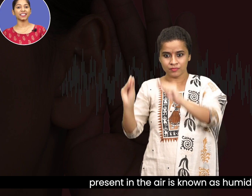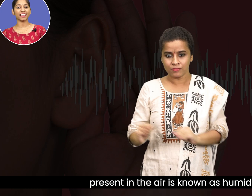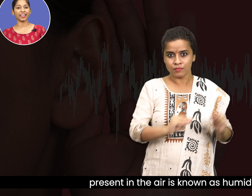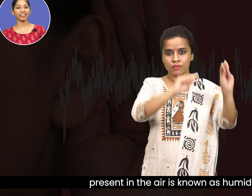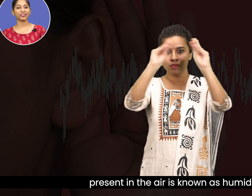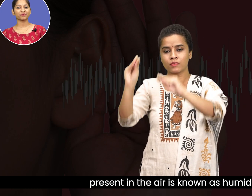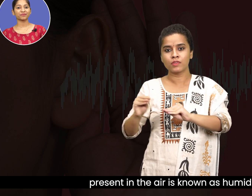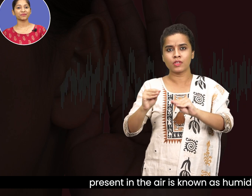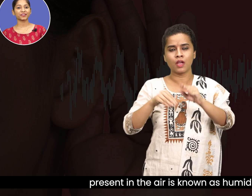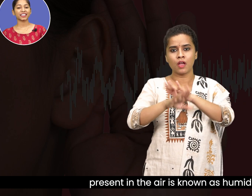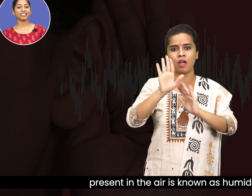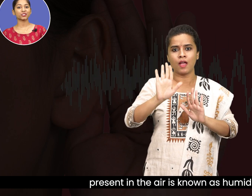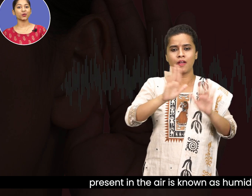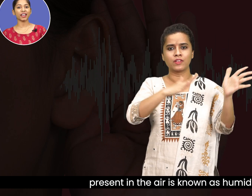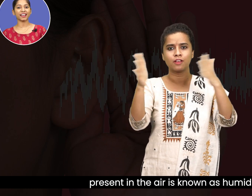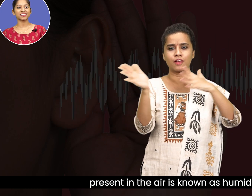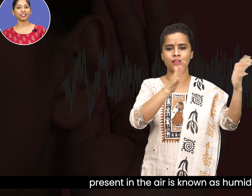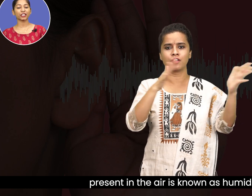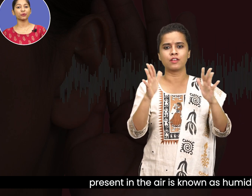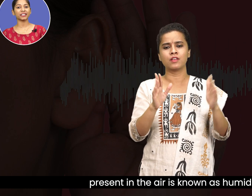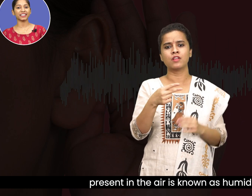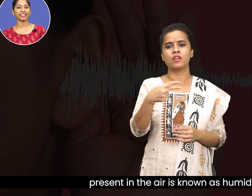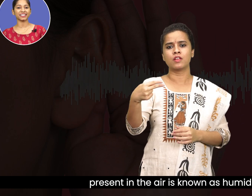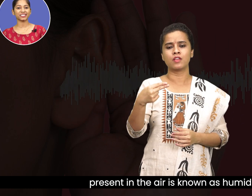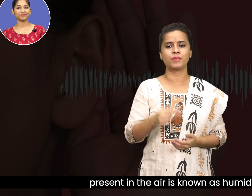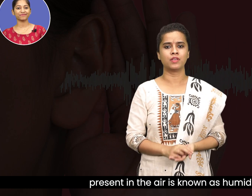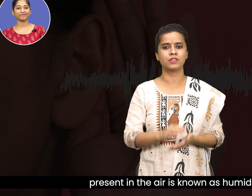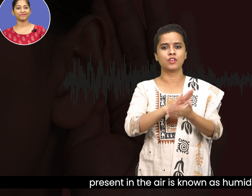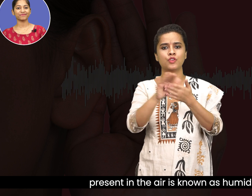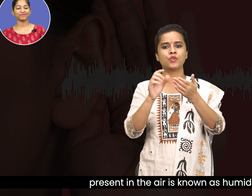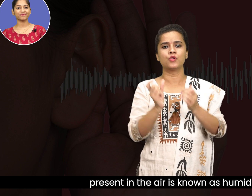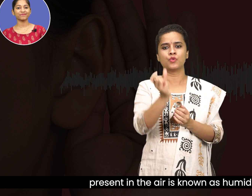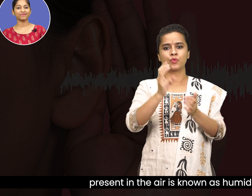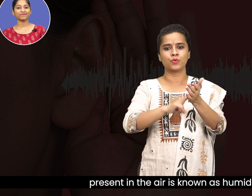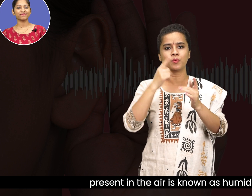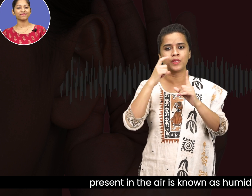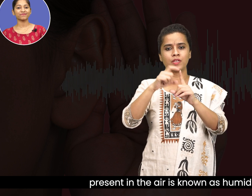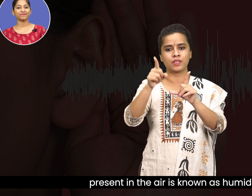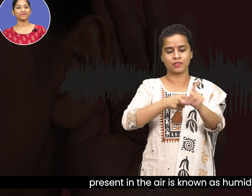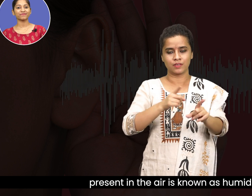present in the air is known as humidity.